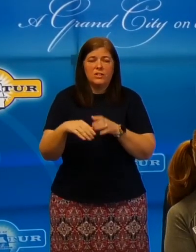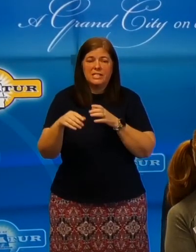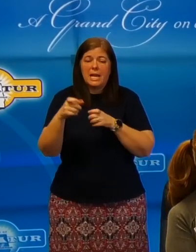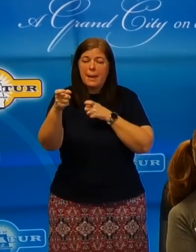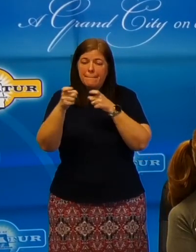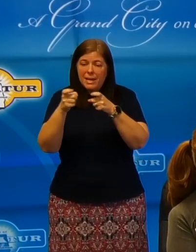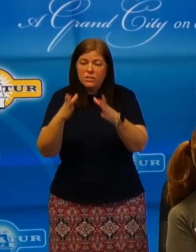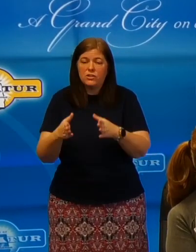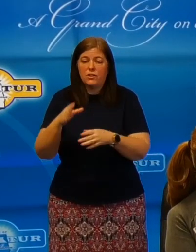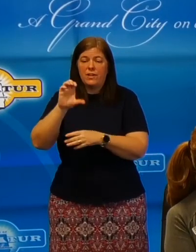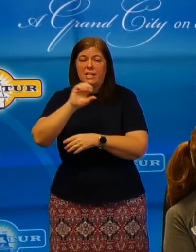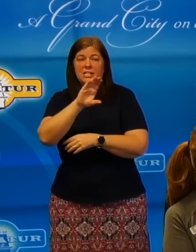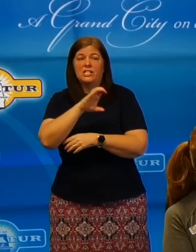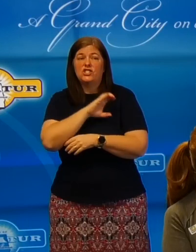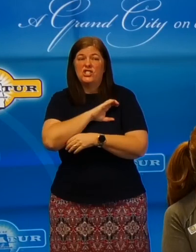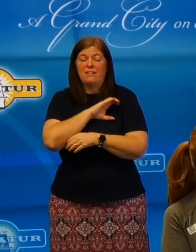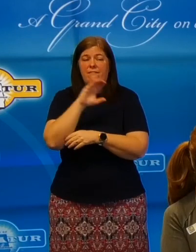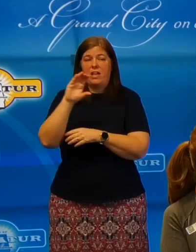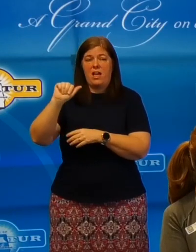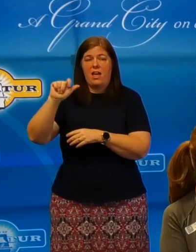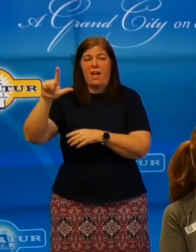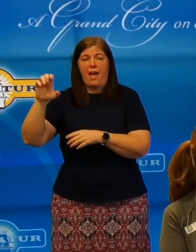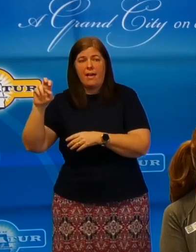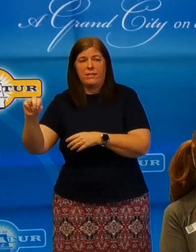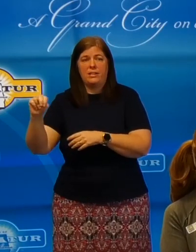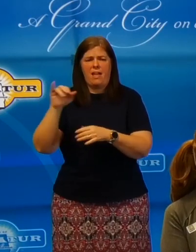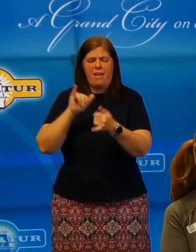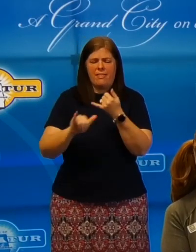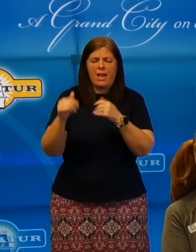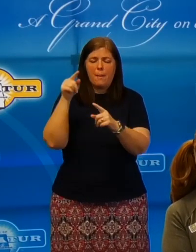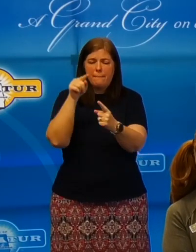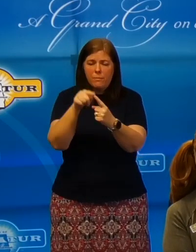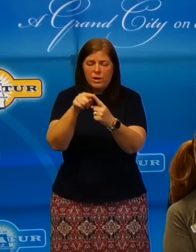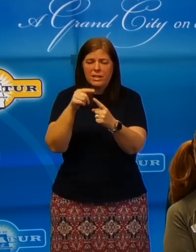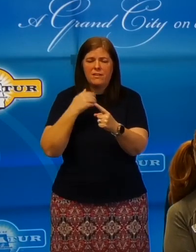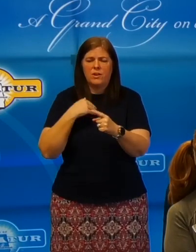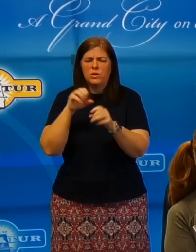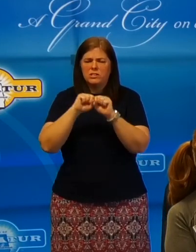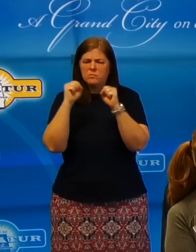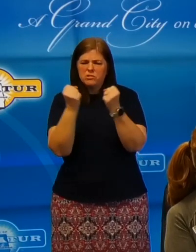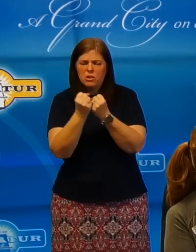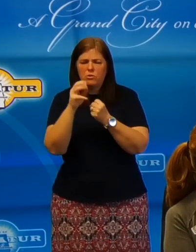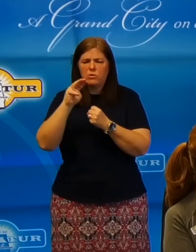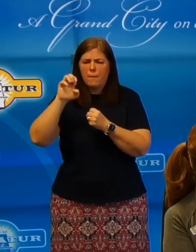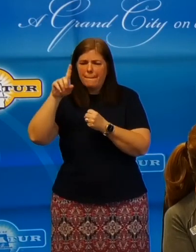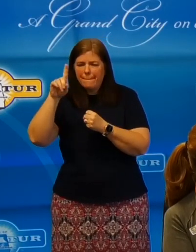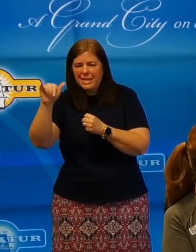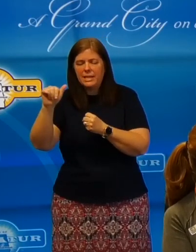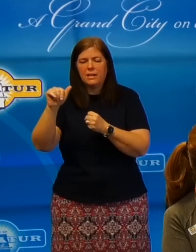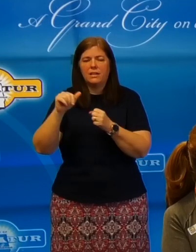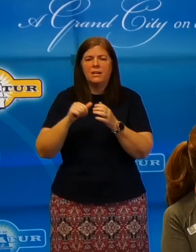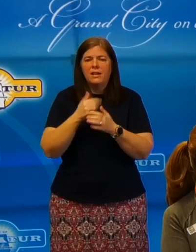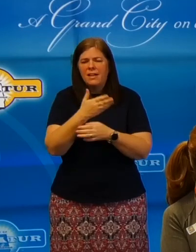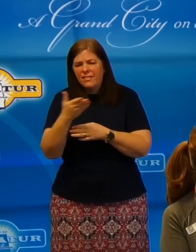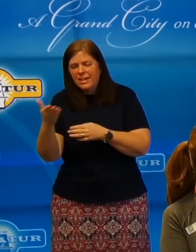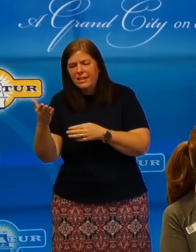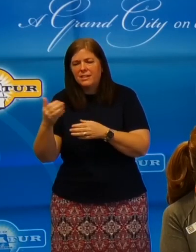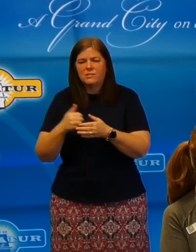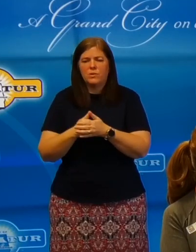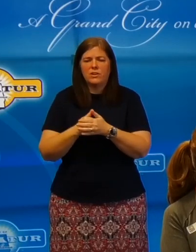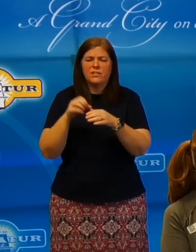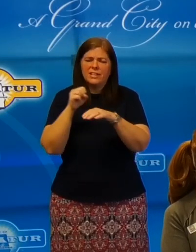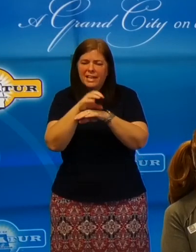is Chief Allen. At that point, I know there was some social media post on, well, the council can tell him to do